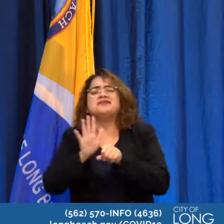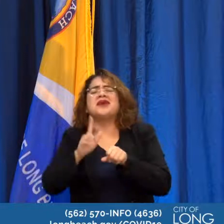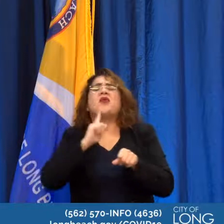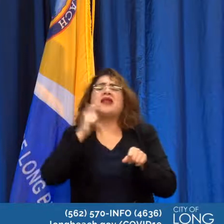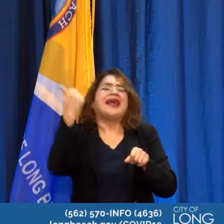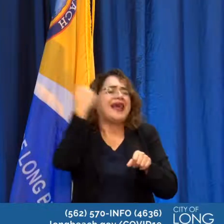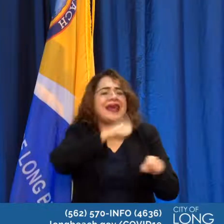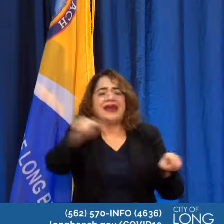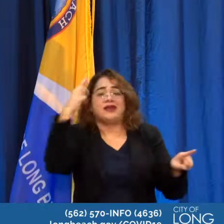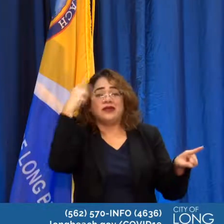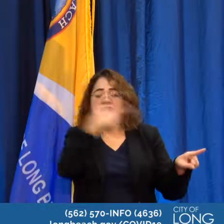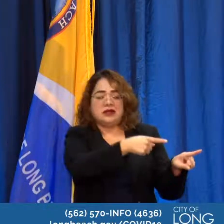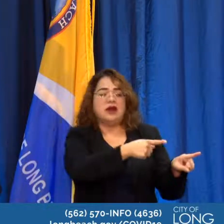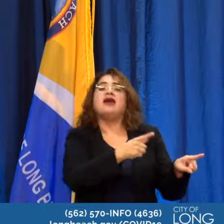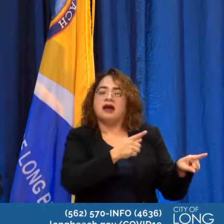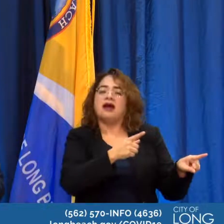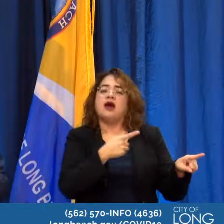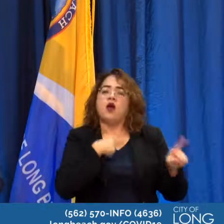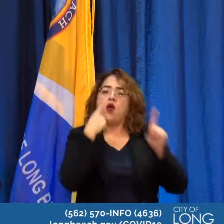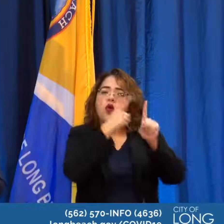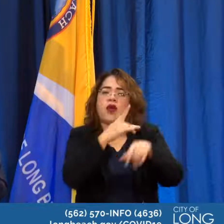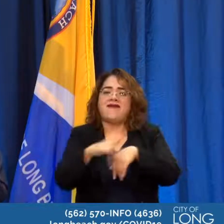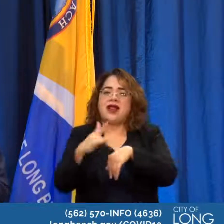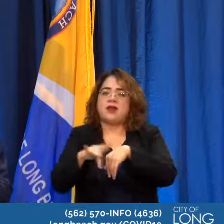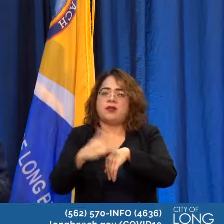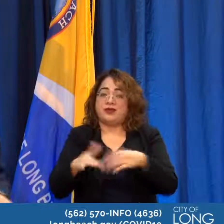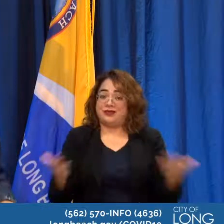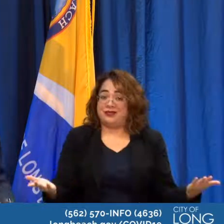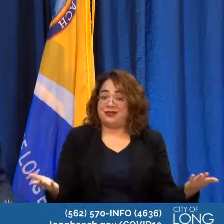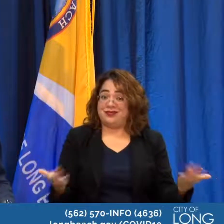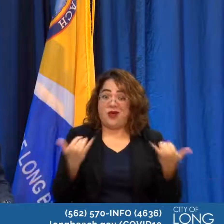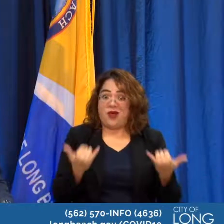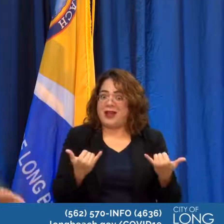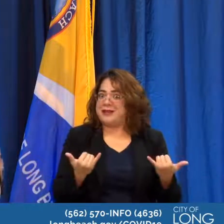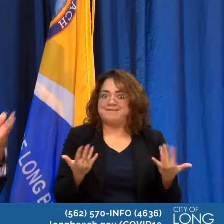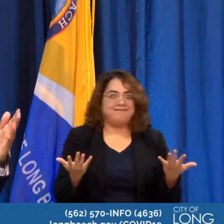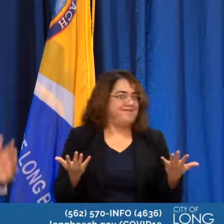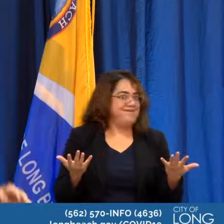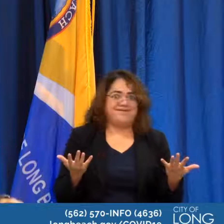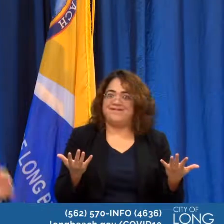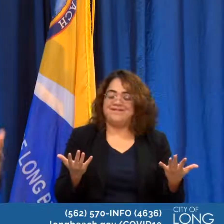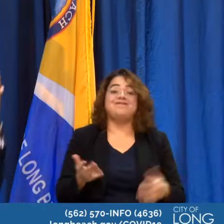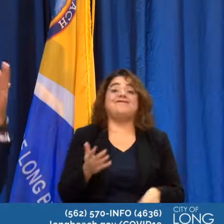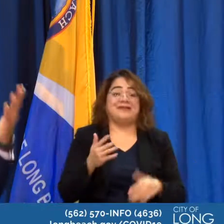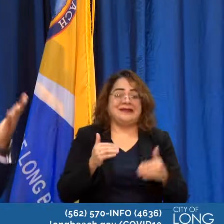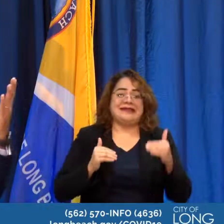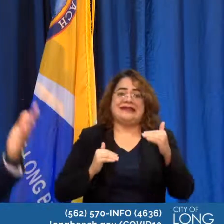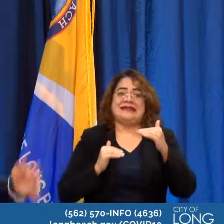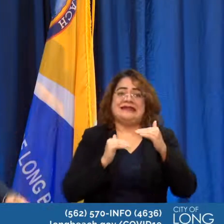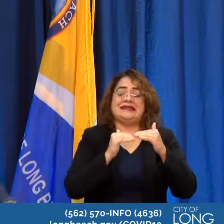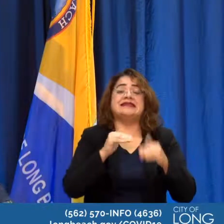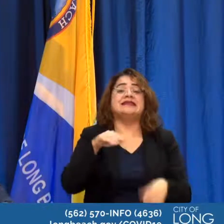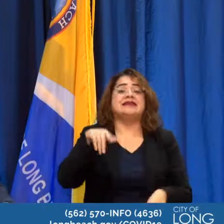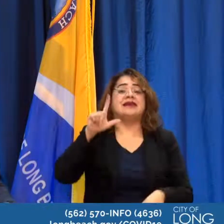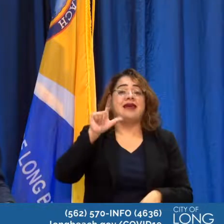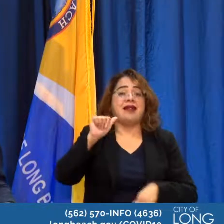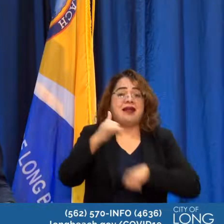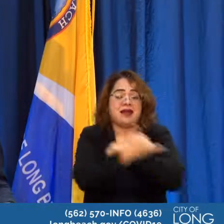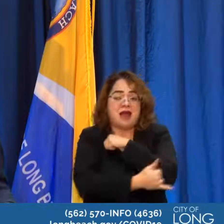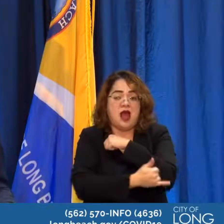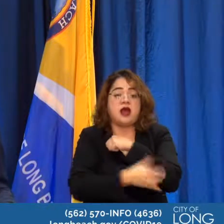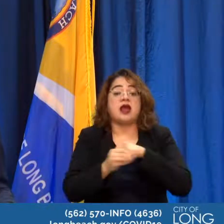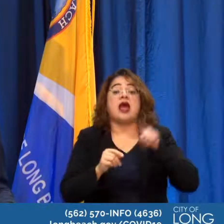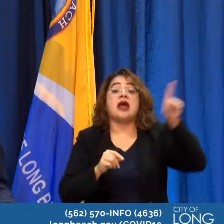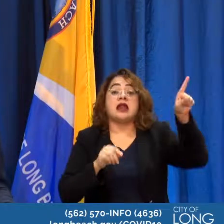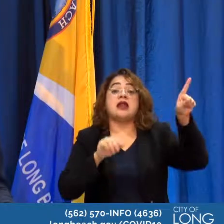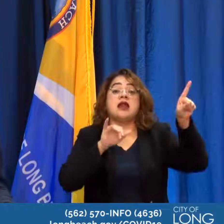We know that in the last few days, LA County has, and other counties up in the Bay Area are doing similar